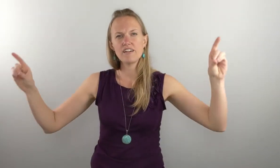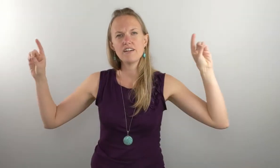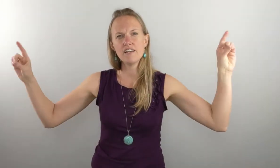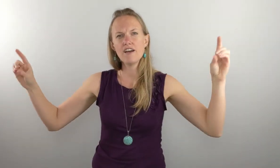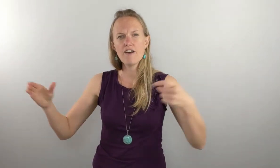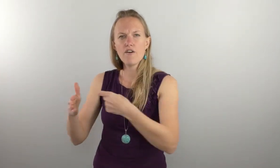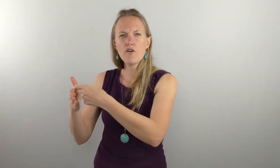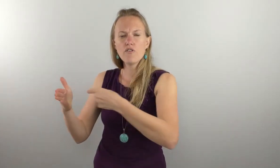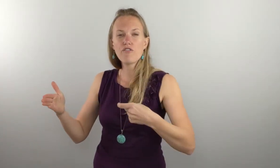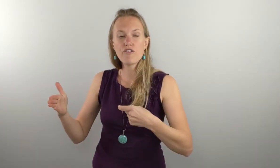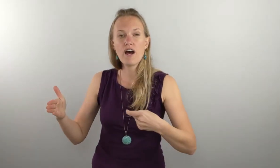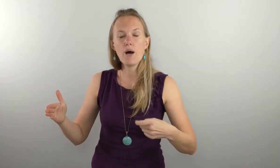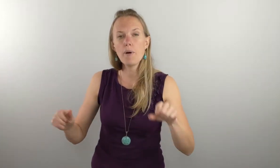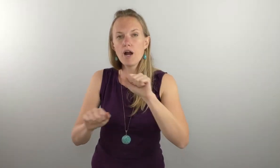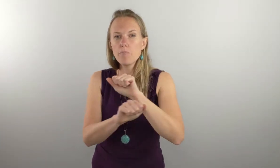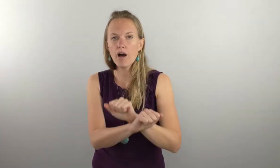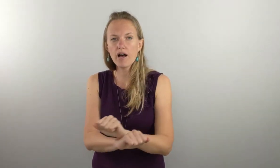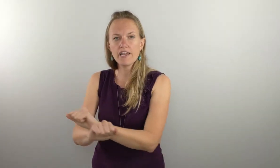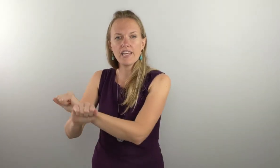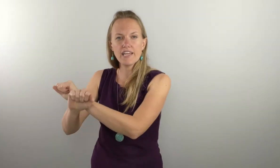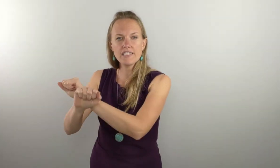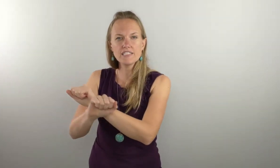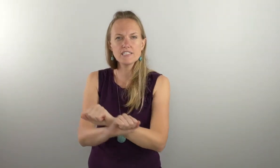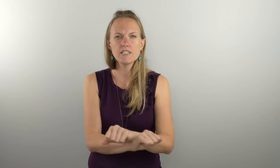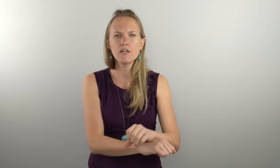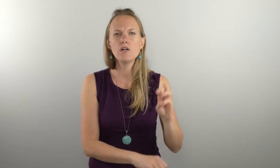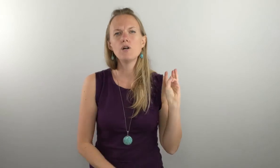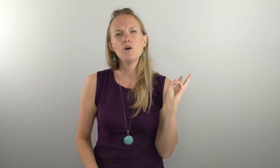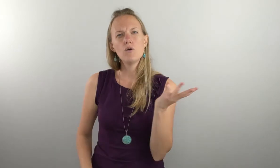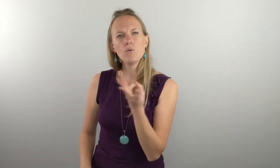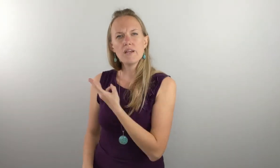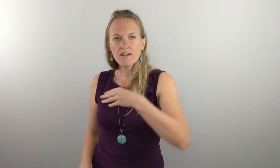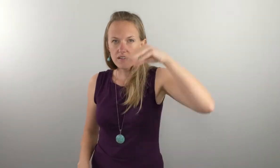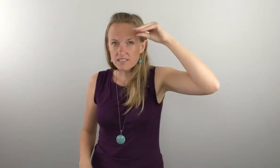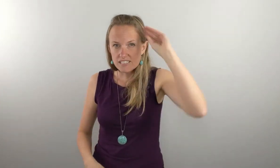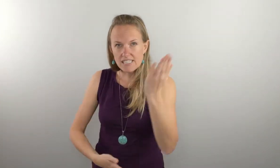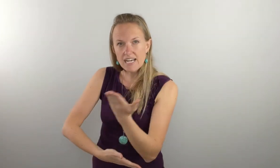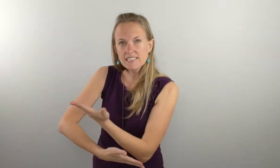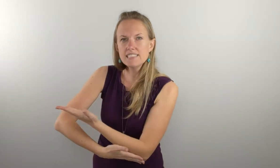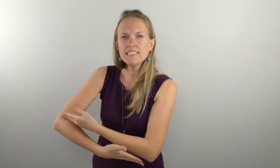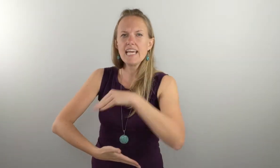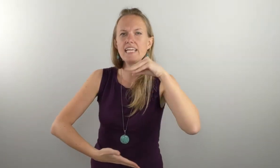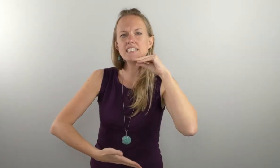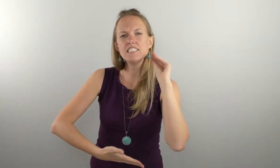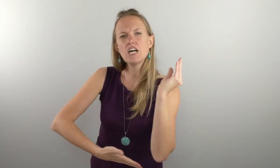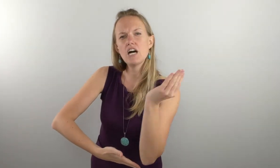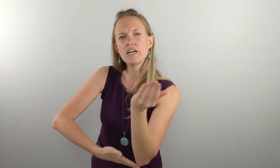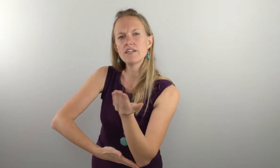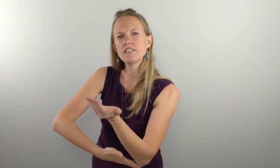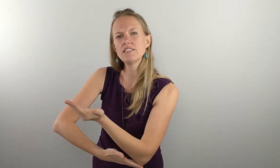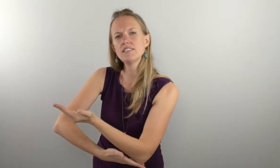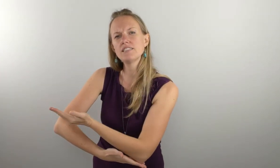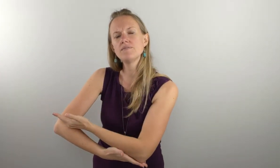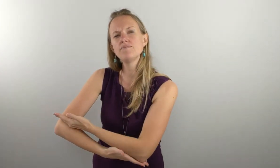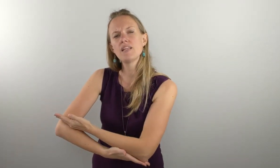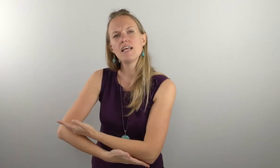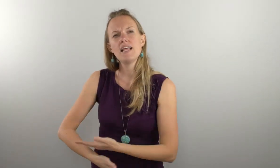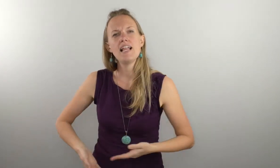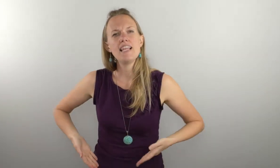delivered from our bondage. We're the sons and the daughters.